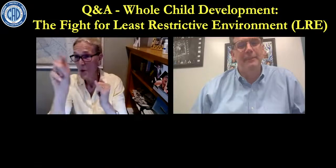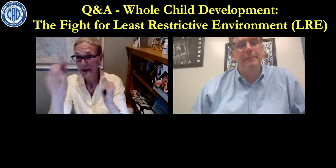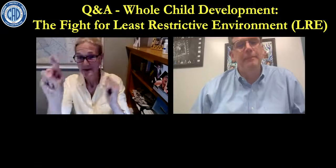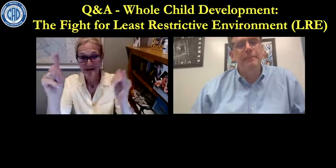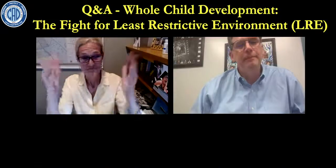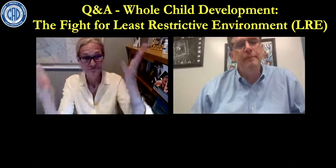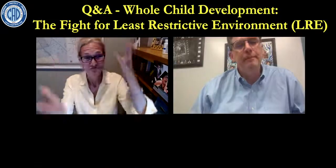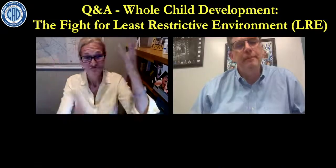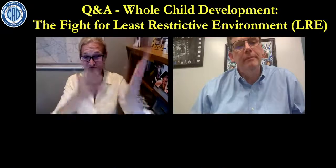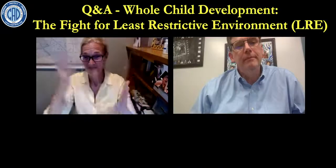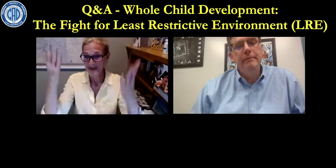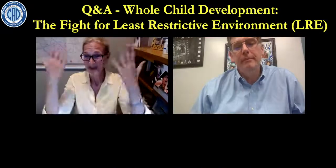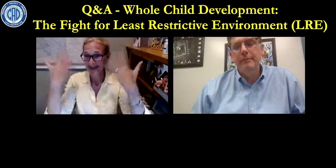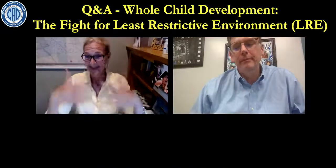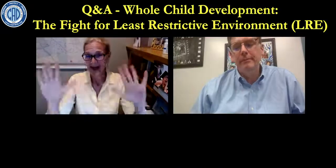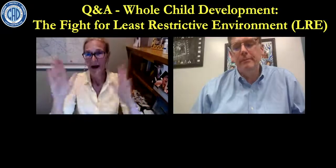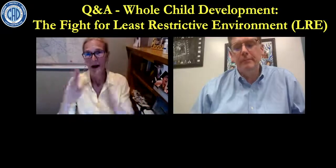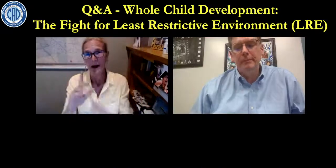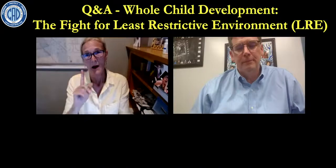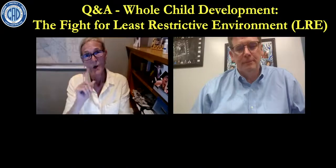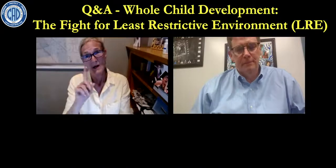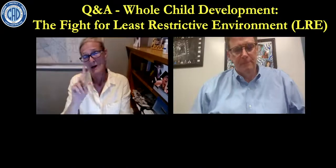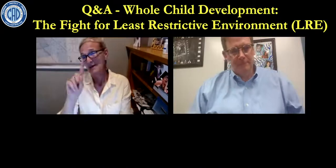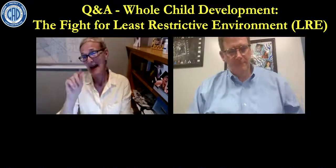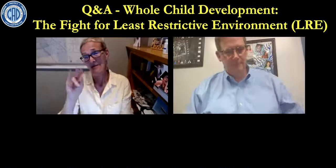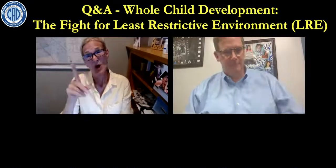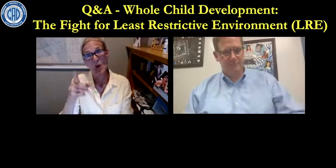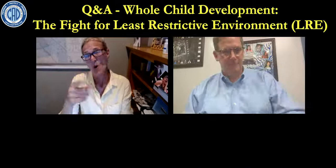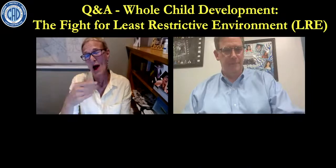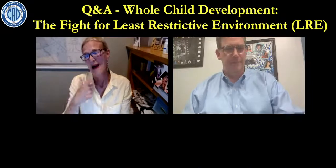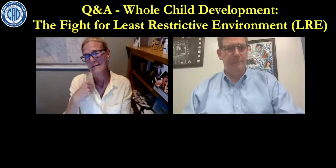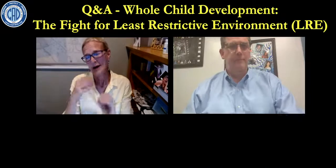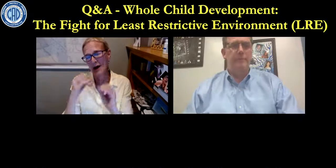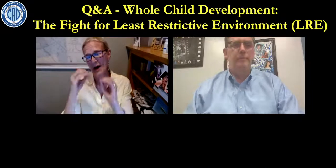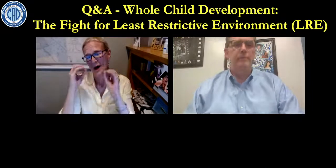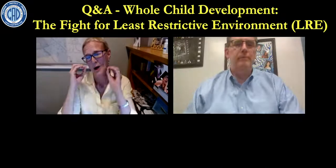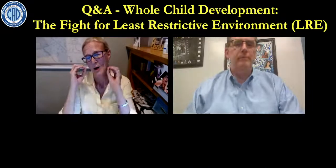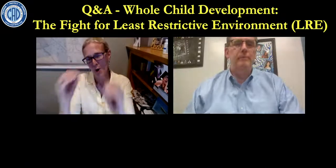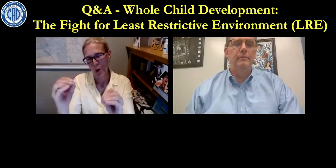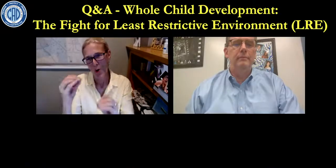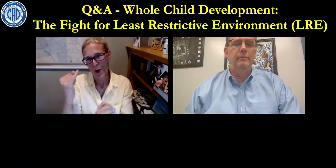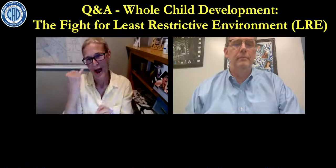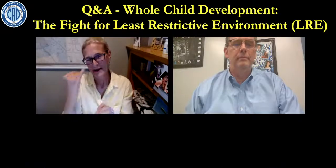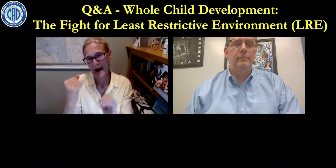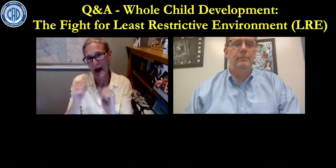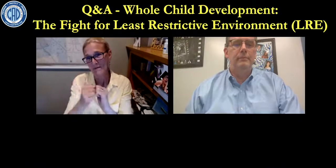there. Okay, any last questions for David? All right. Well,